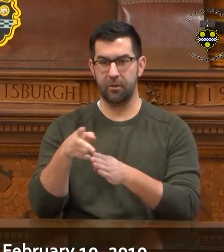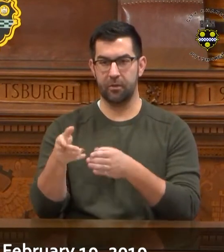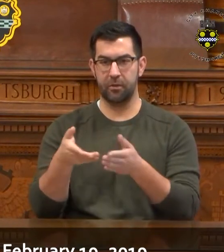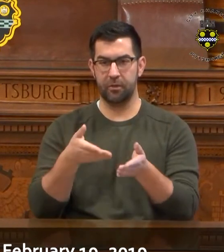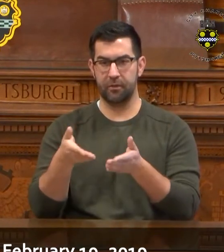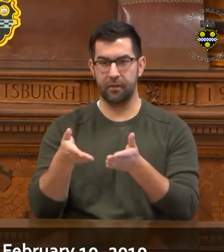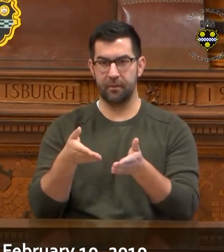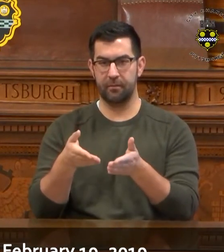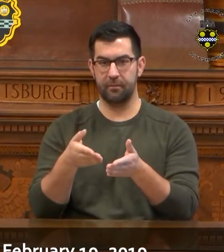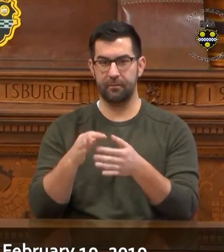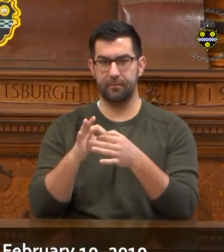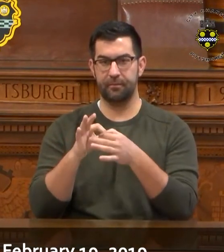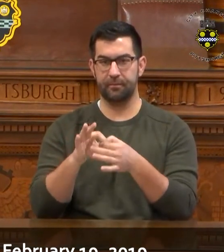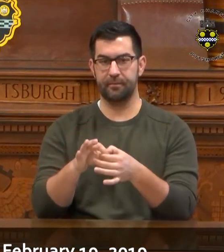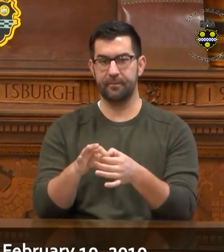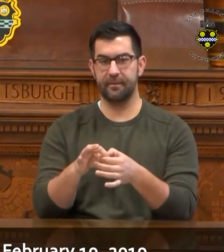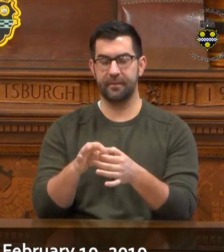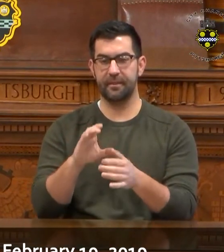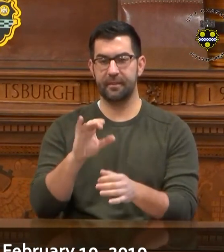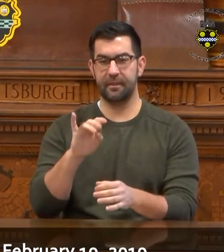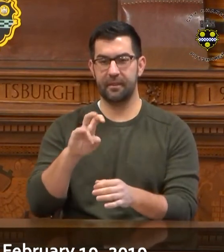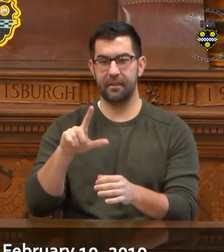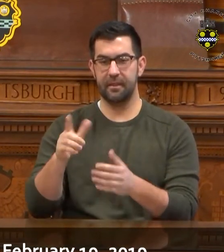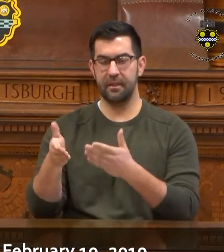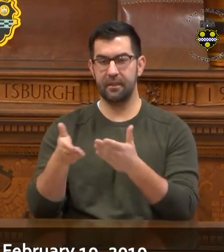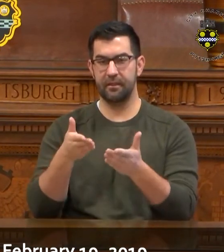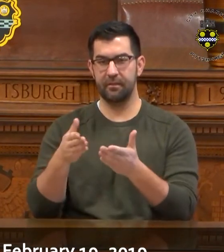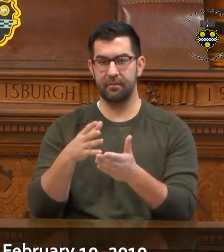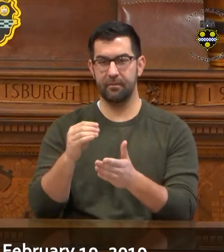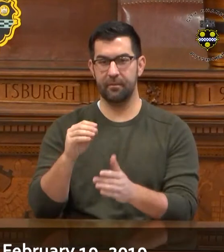services in connection with the civil service and